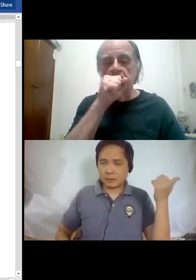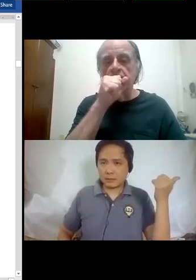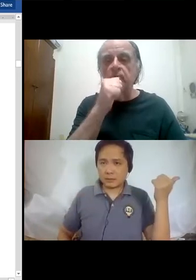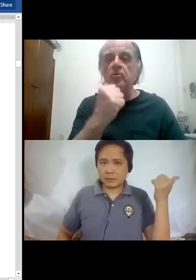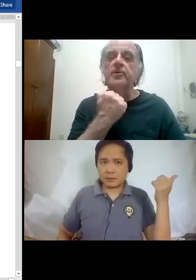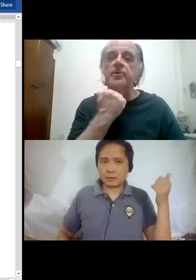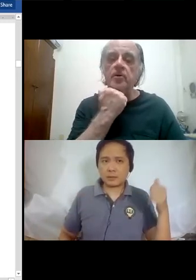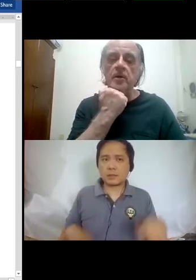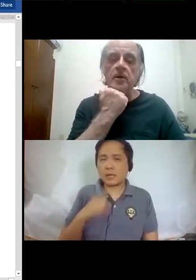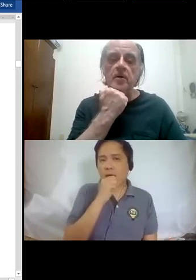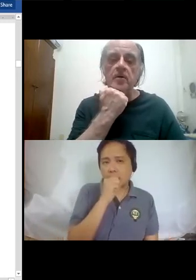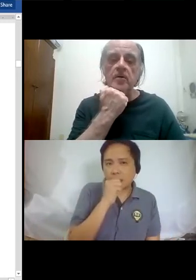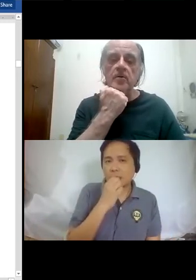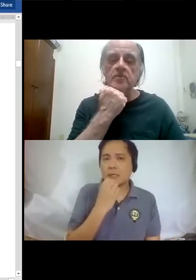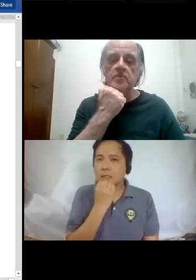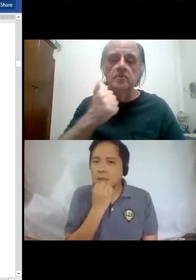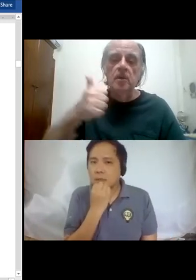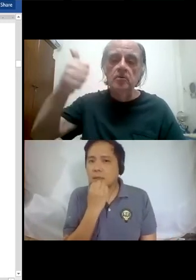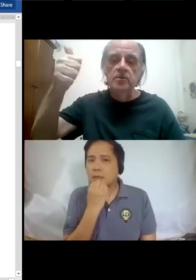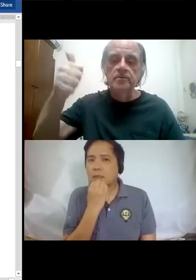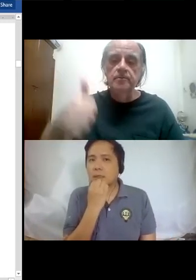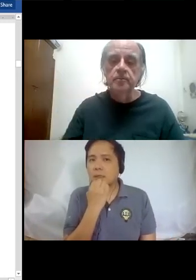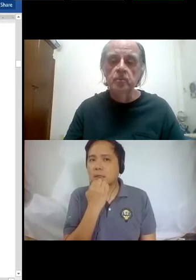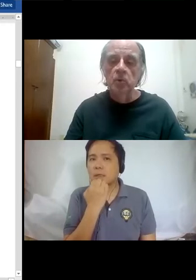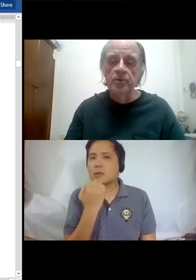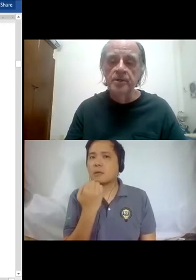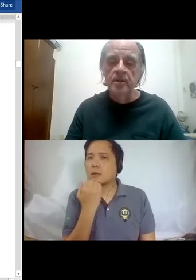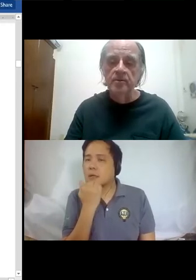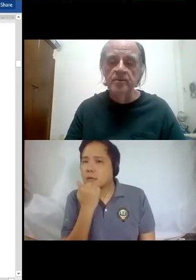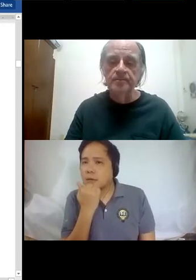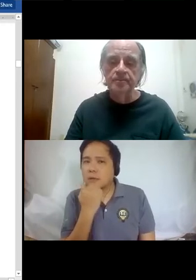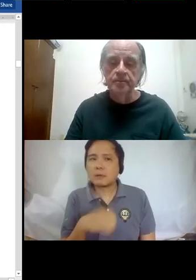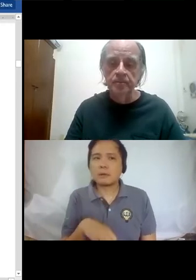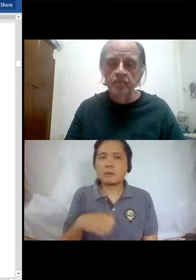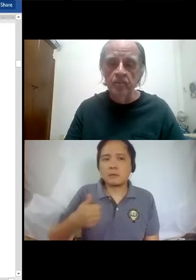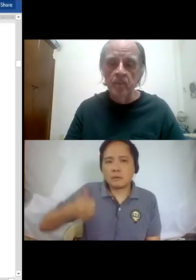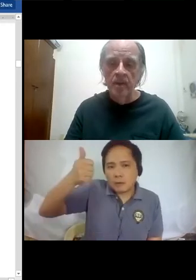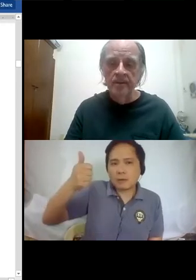East Star Apple, paternal uncle, most. You see those?